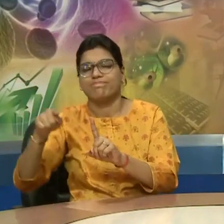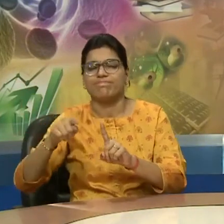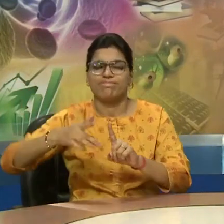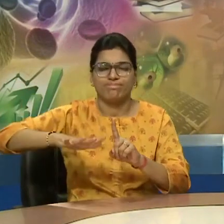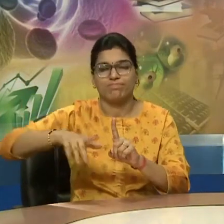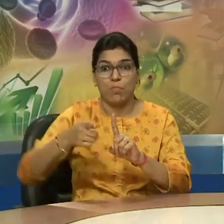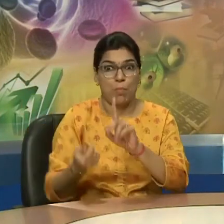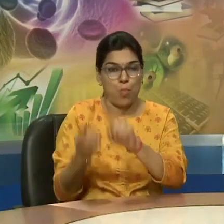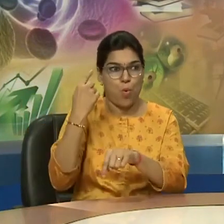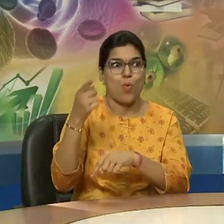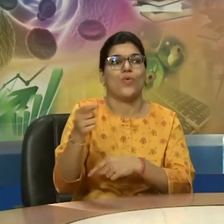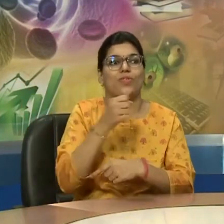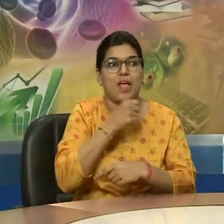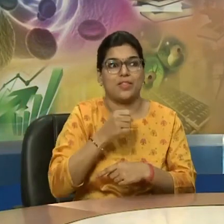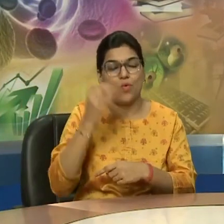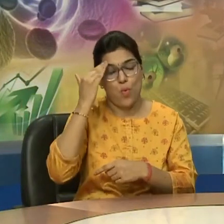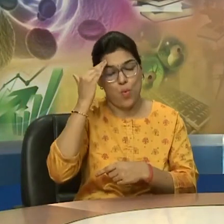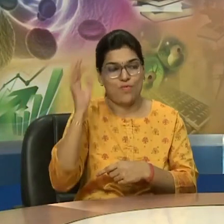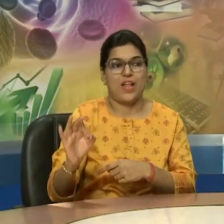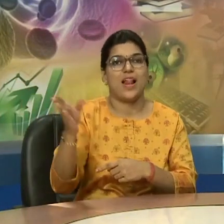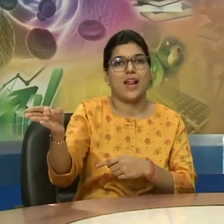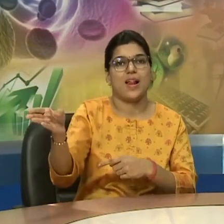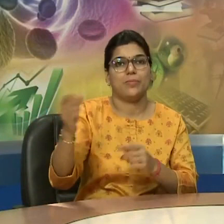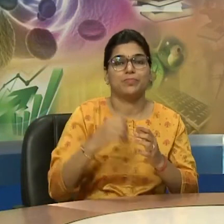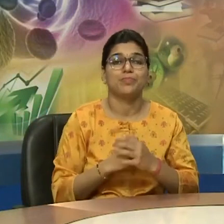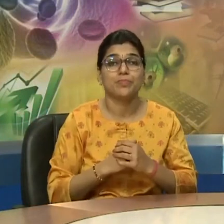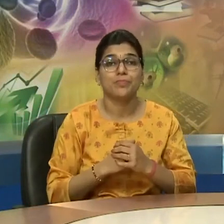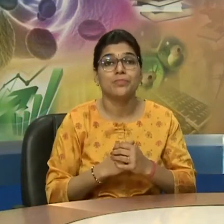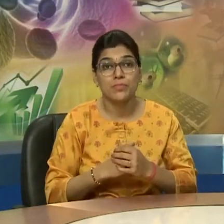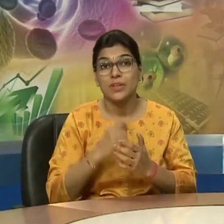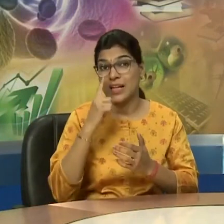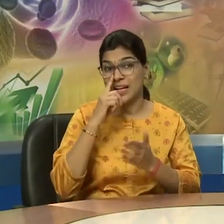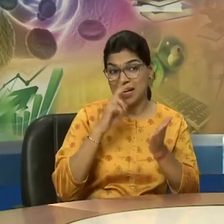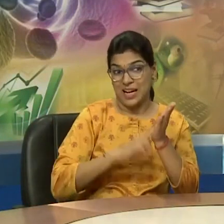he knows better than anybody else.